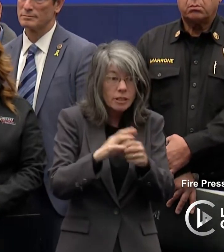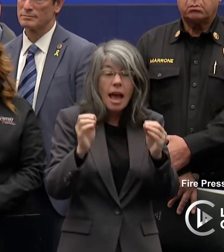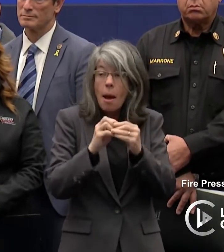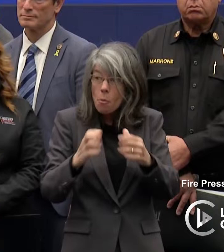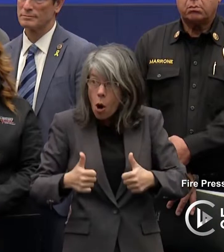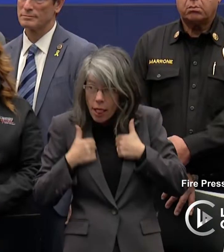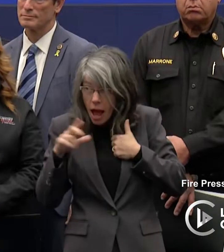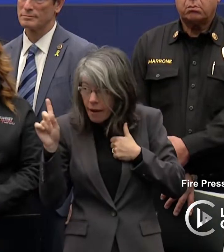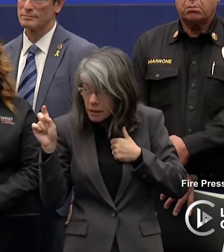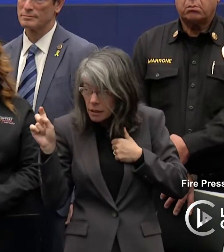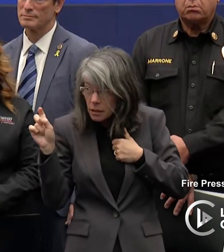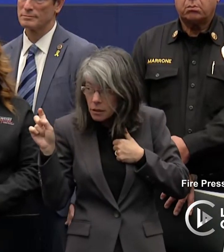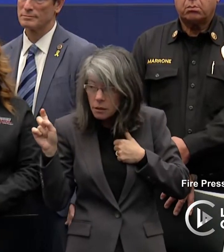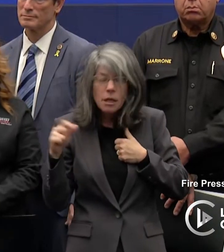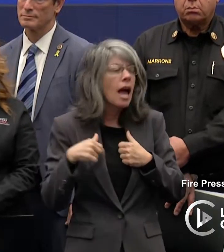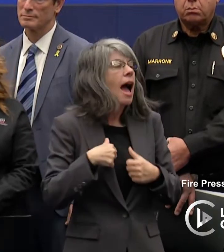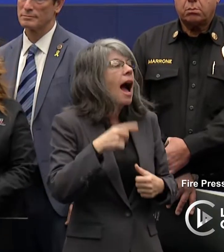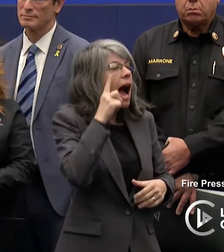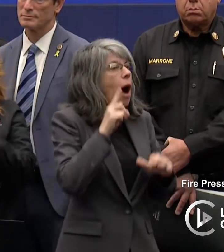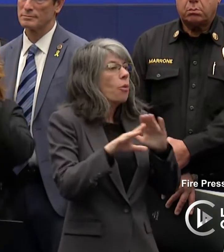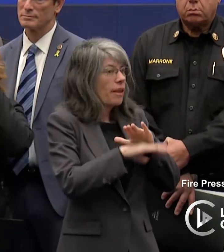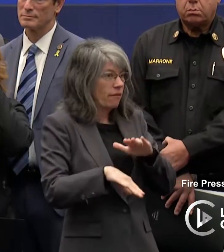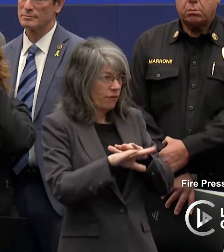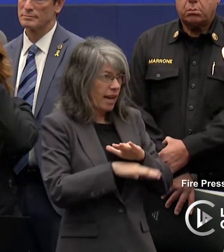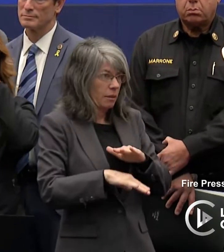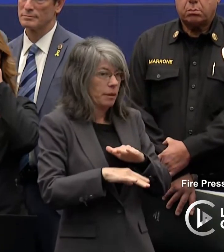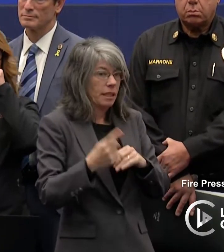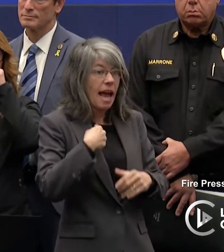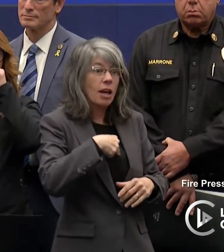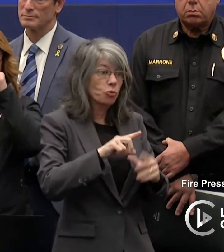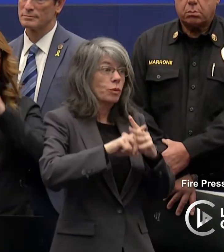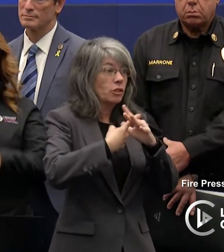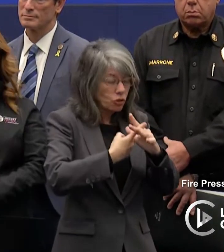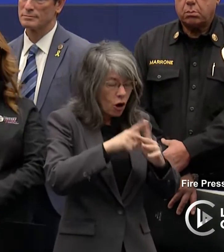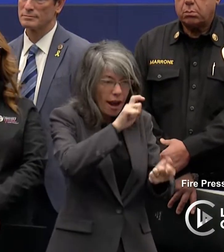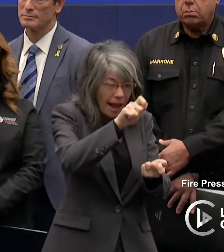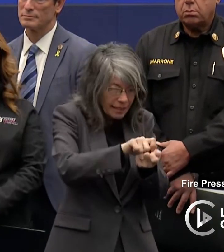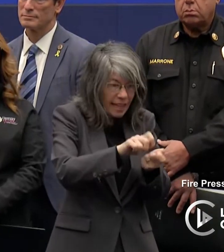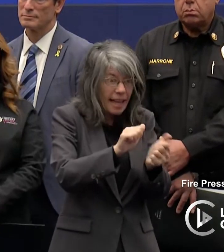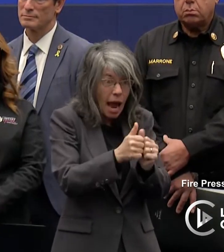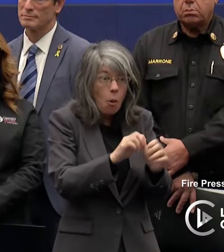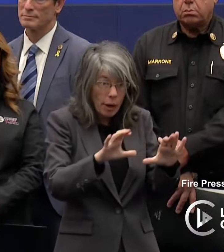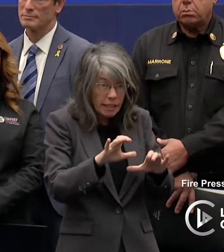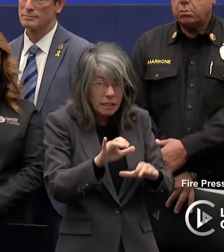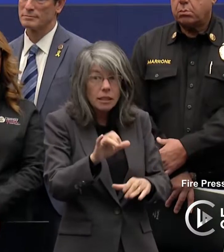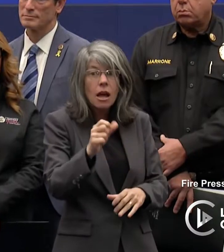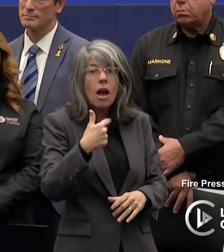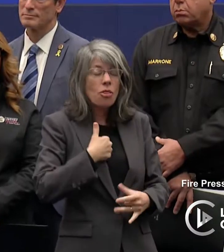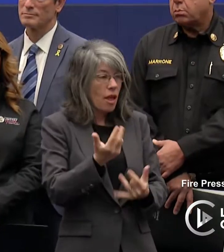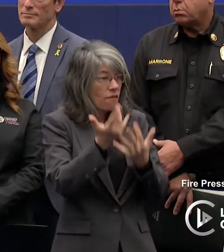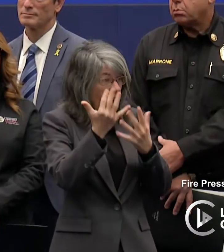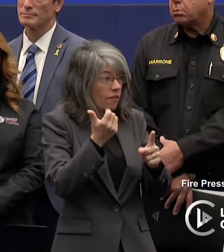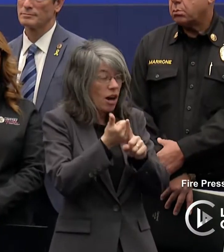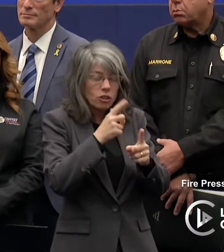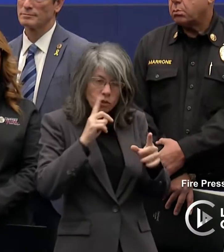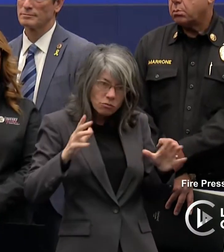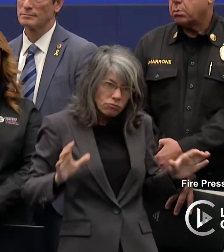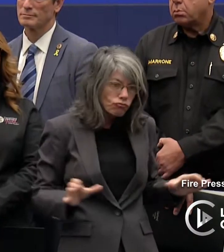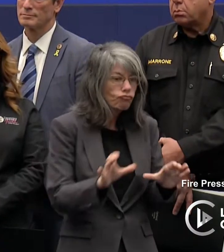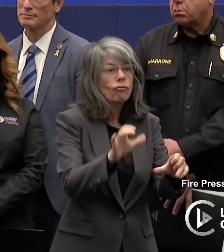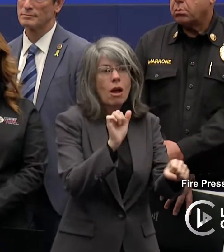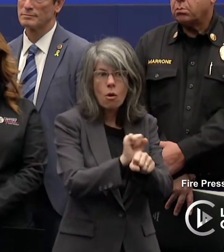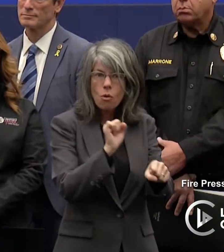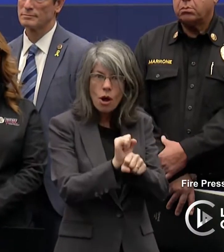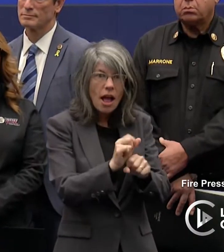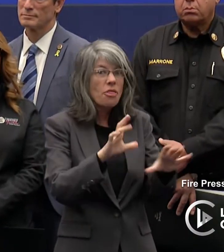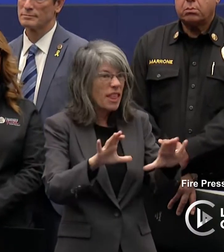more lives? I would think fundamentally, as we surged exactly how we did, our firefighters pushed in, they